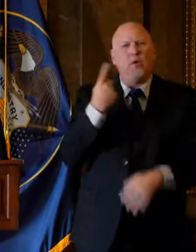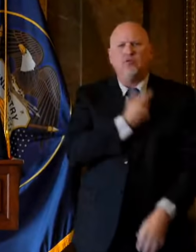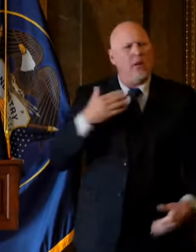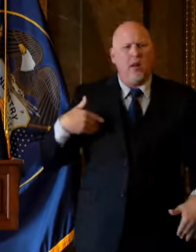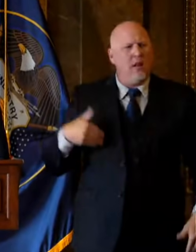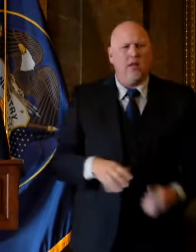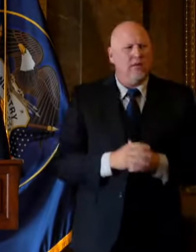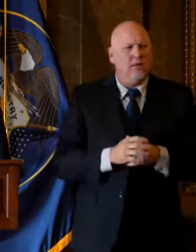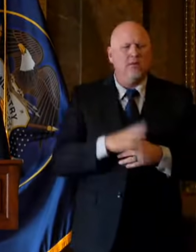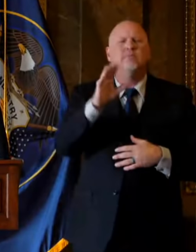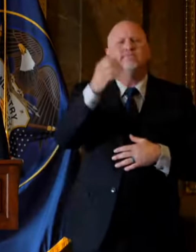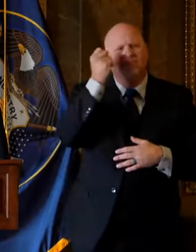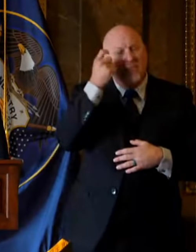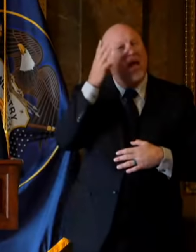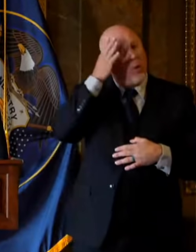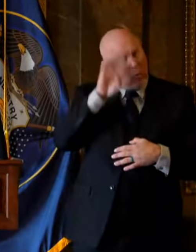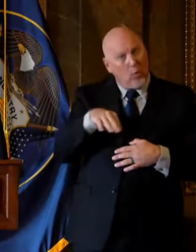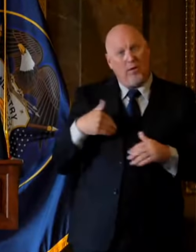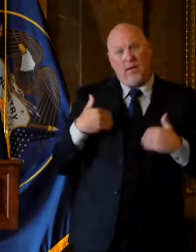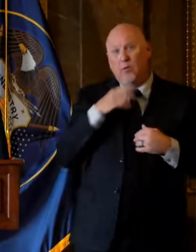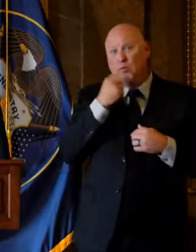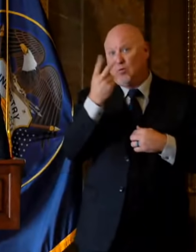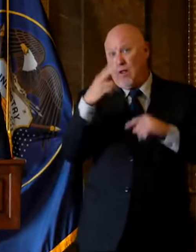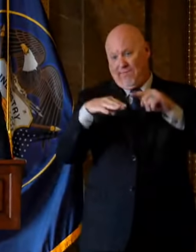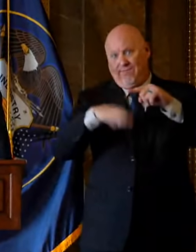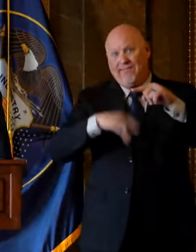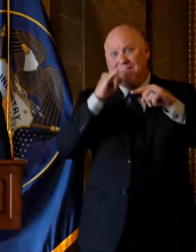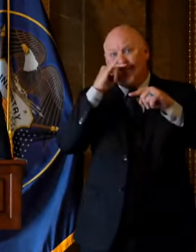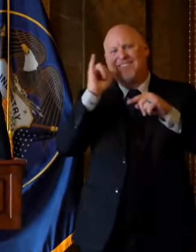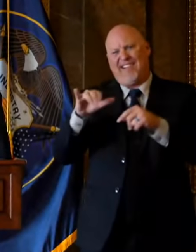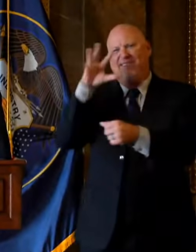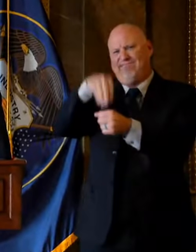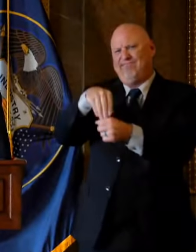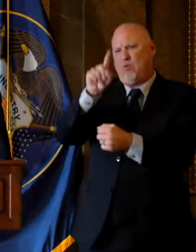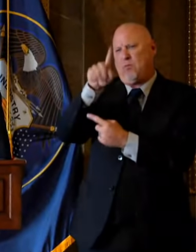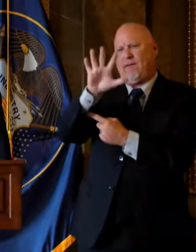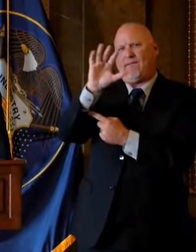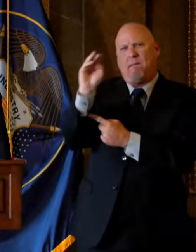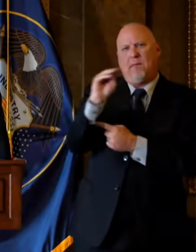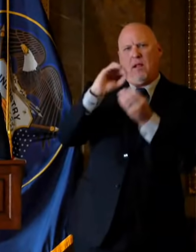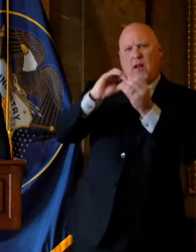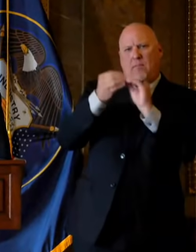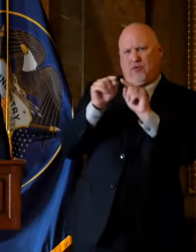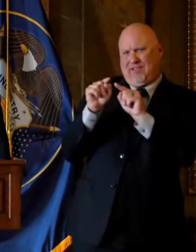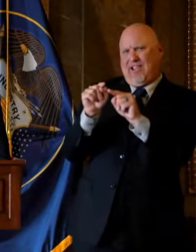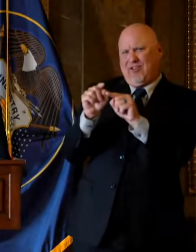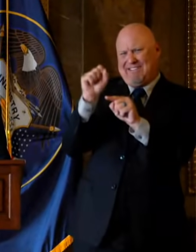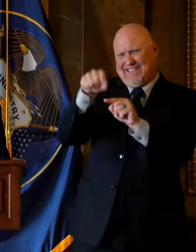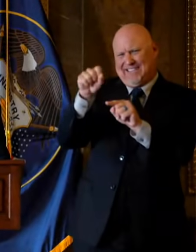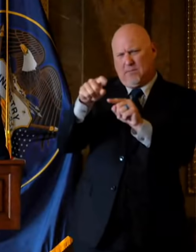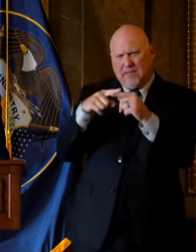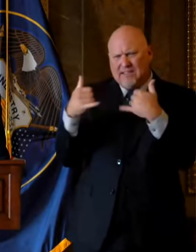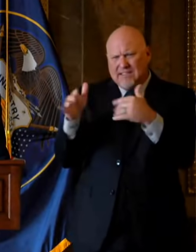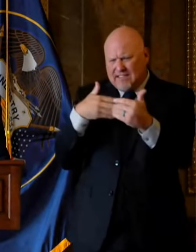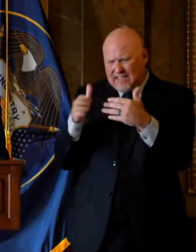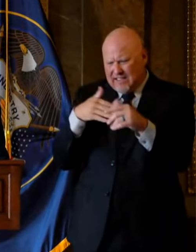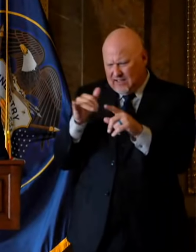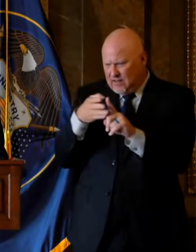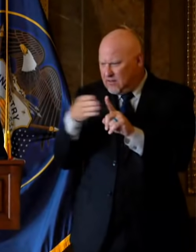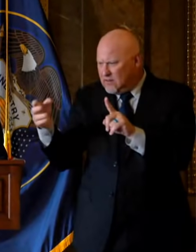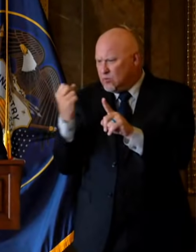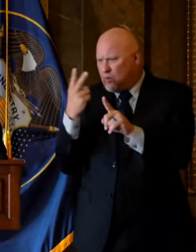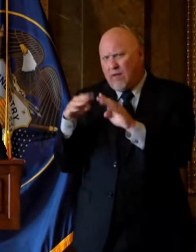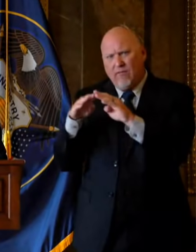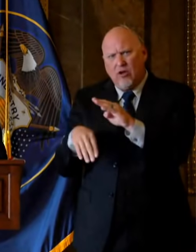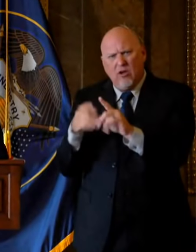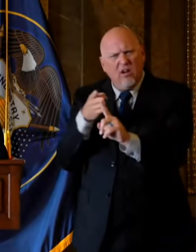the vaccine. But for those who are eligible, we desperately need more people to get